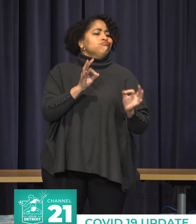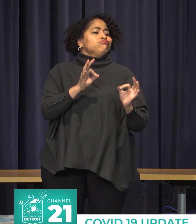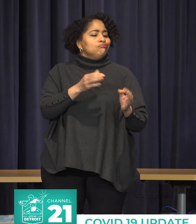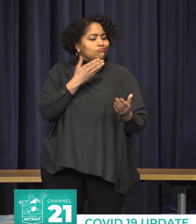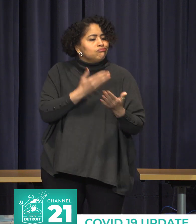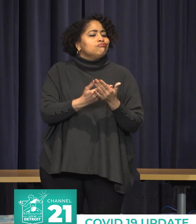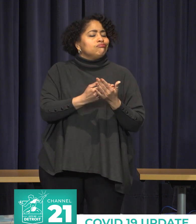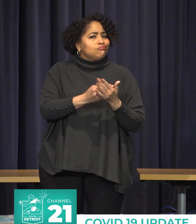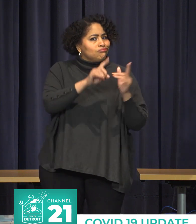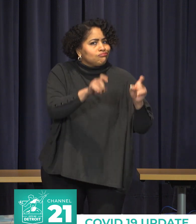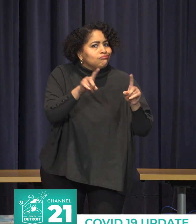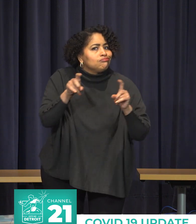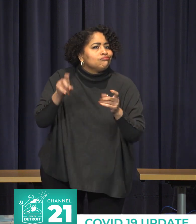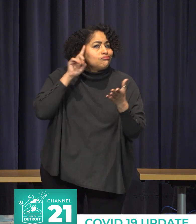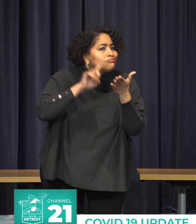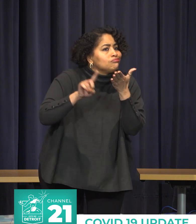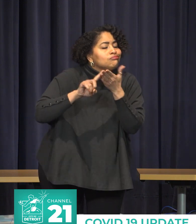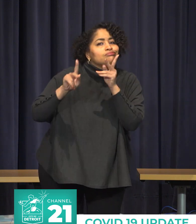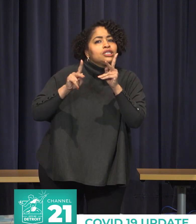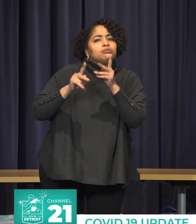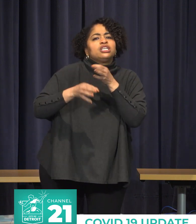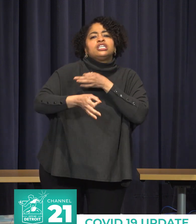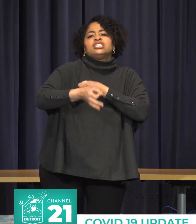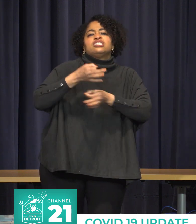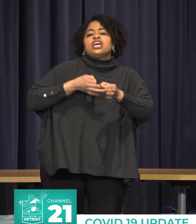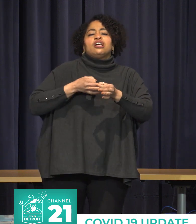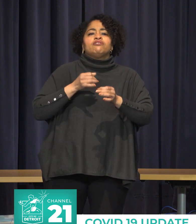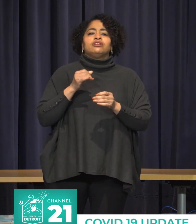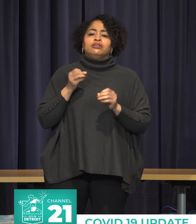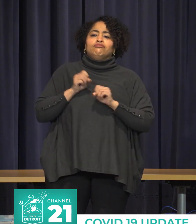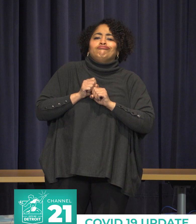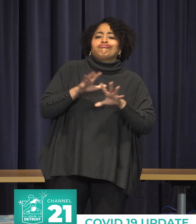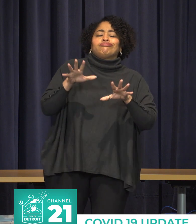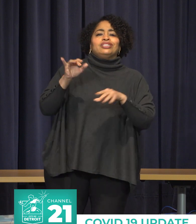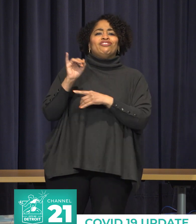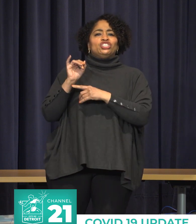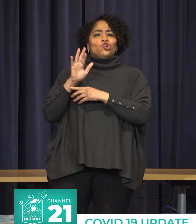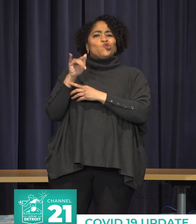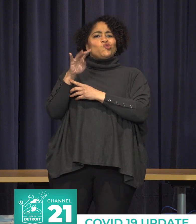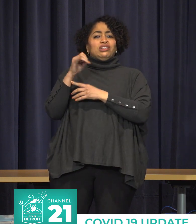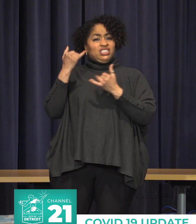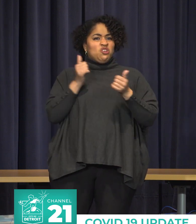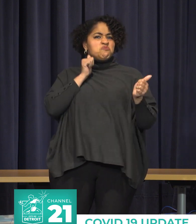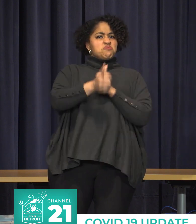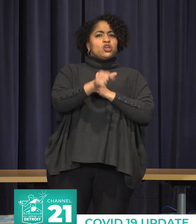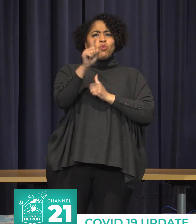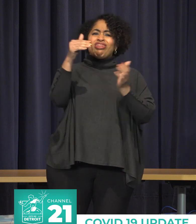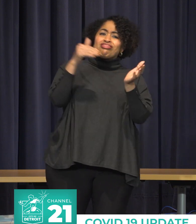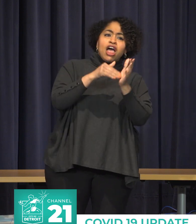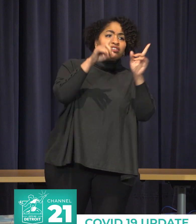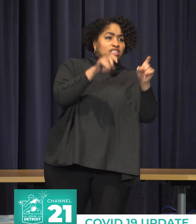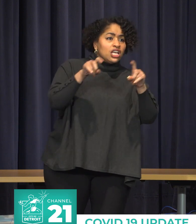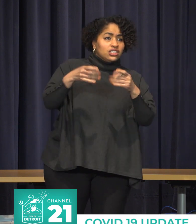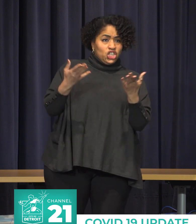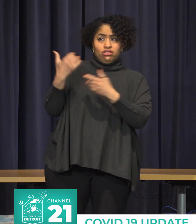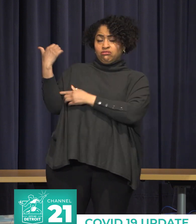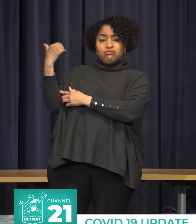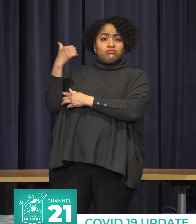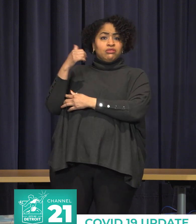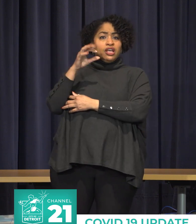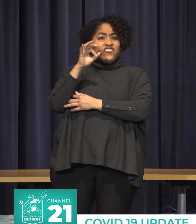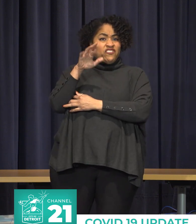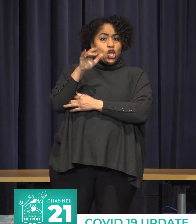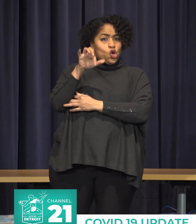versus having an infection rate. We're now past 1,000 tests at the fairgrounds.